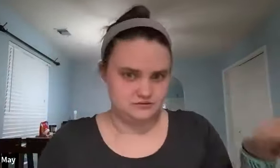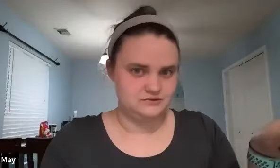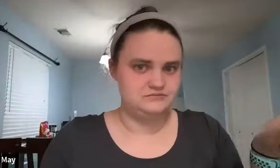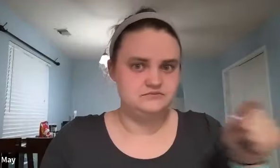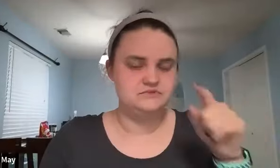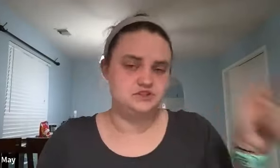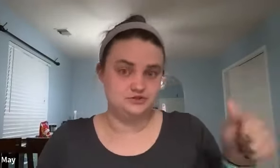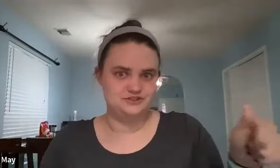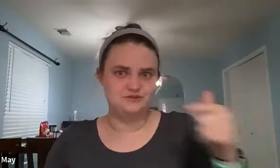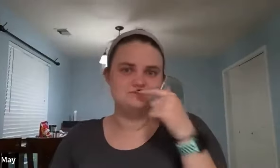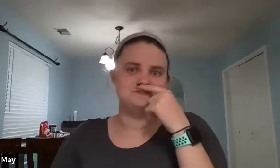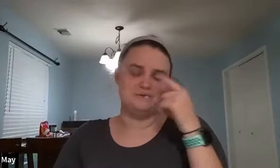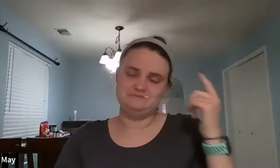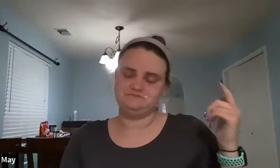actual children's school. So,